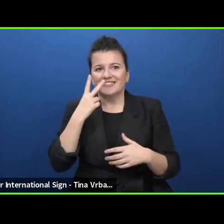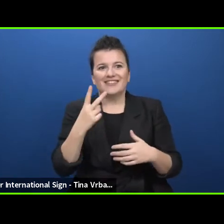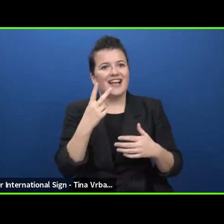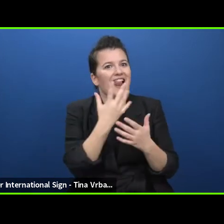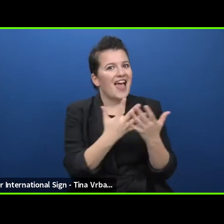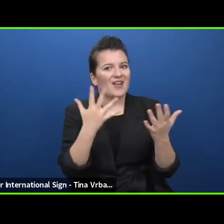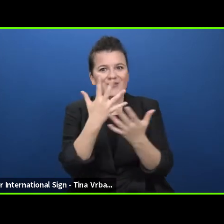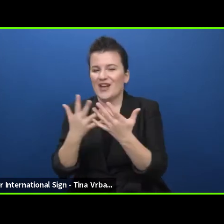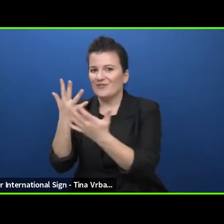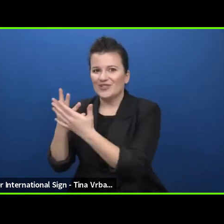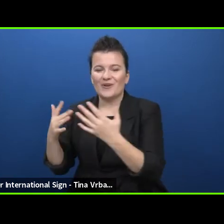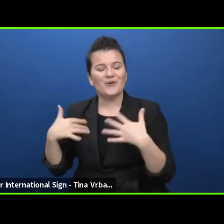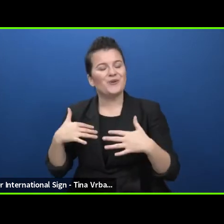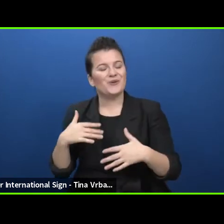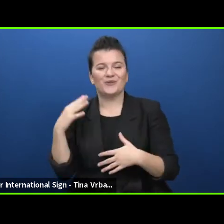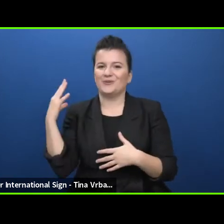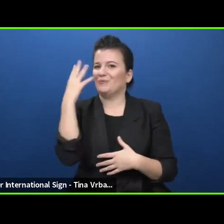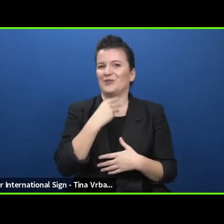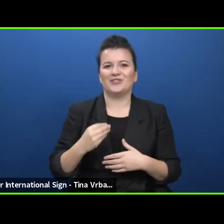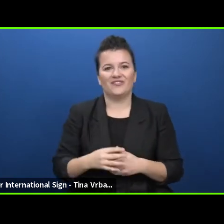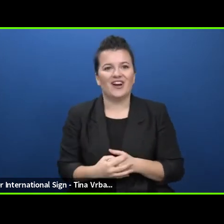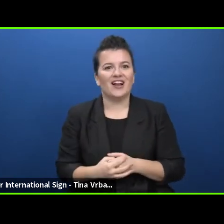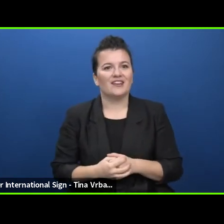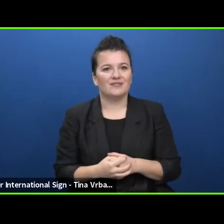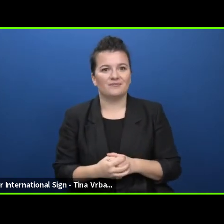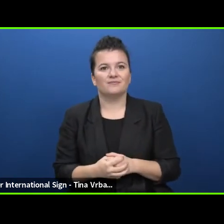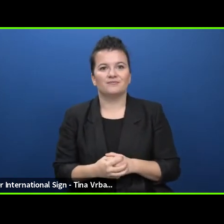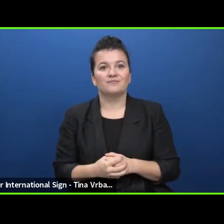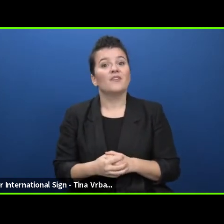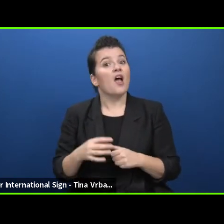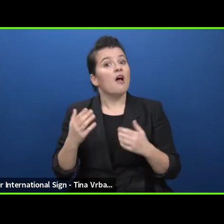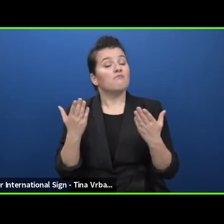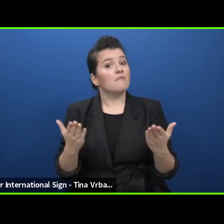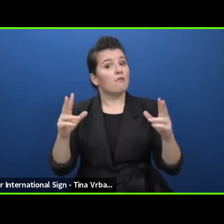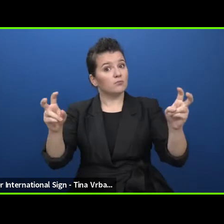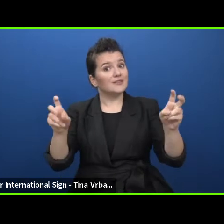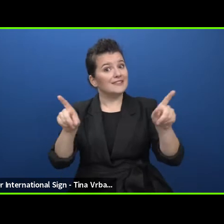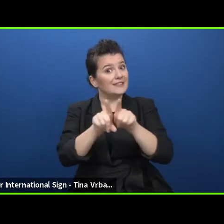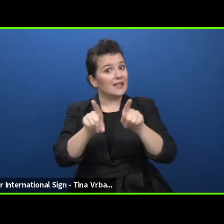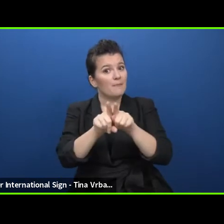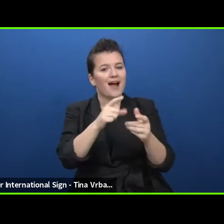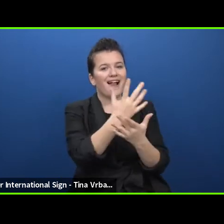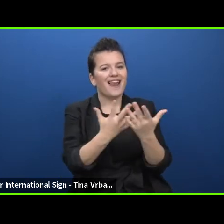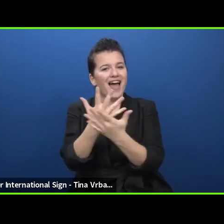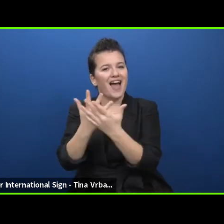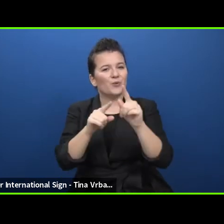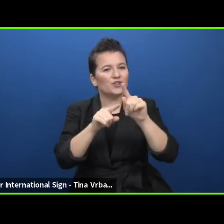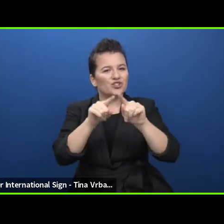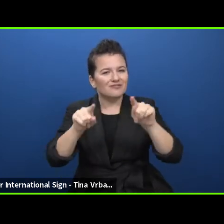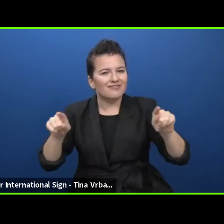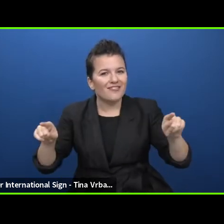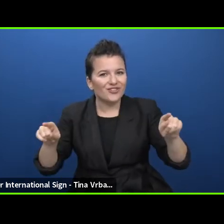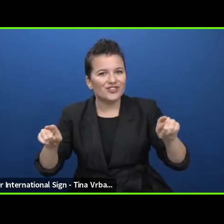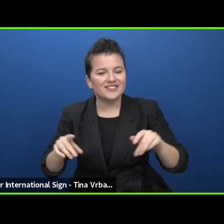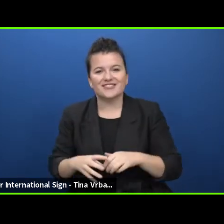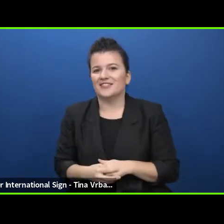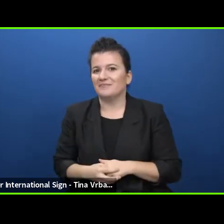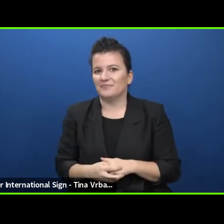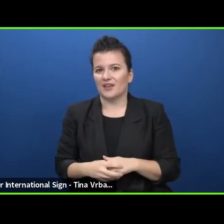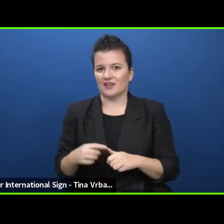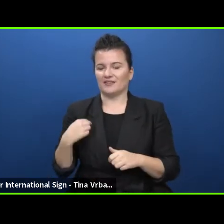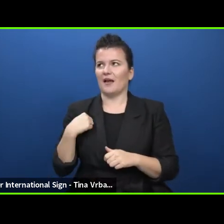will, amongst other things, be addressing language diversity. I briefly thought to myself if I should shift to